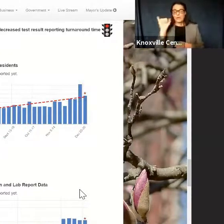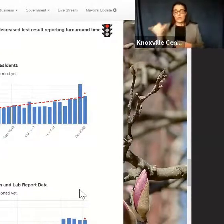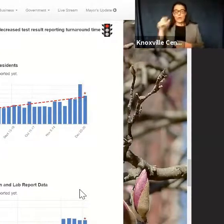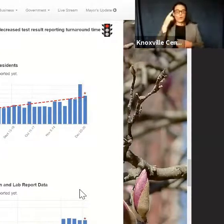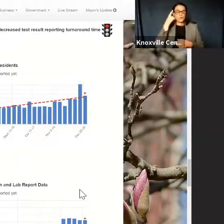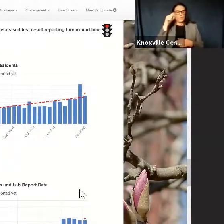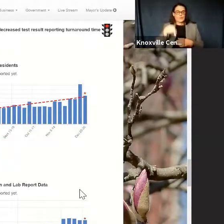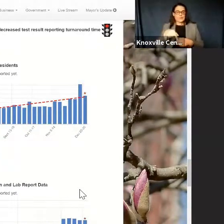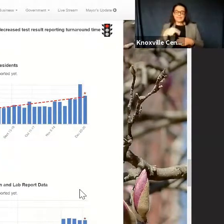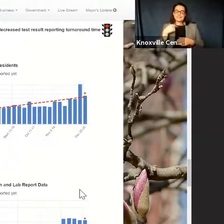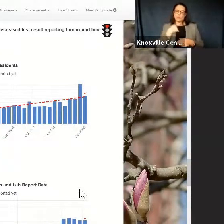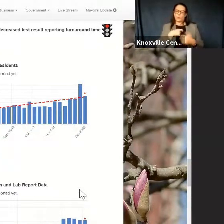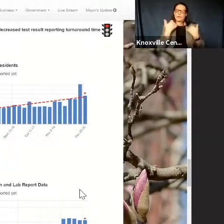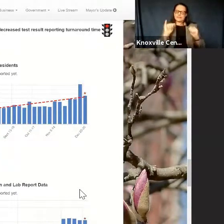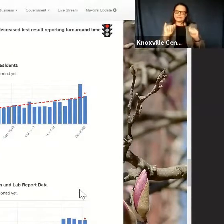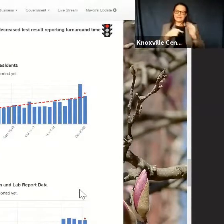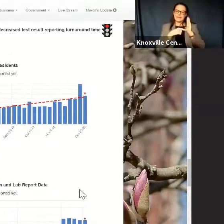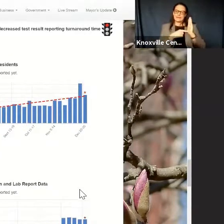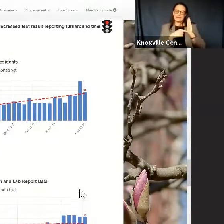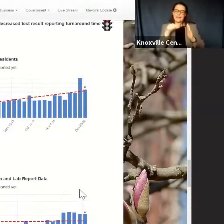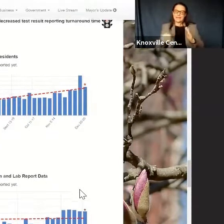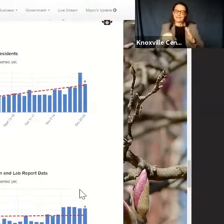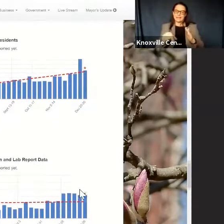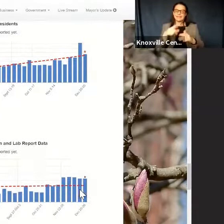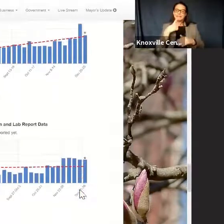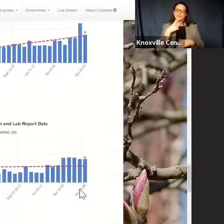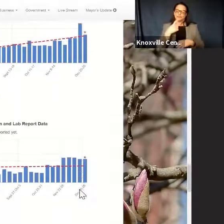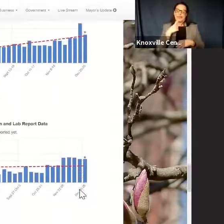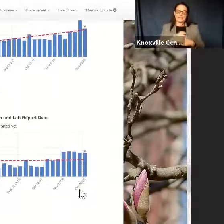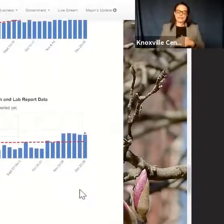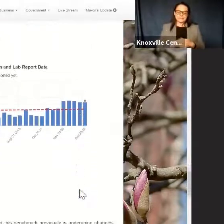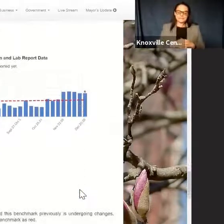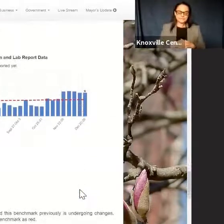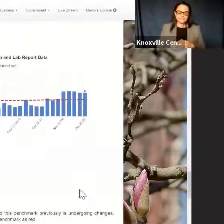this period, however, we are continuing to represent this benchmark as red.